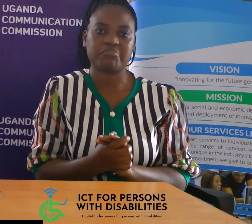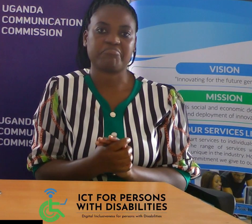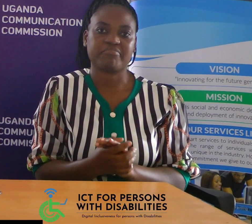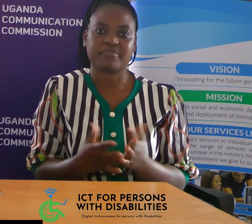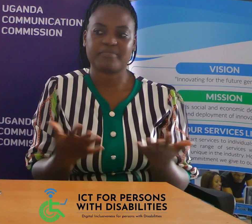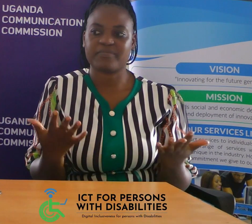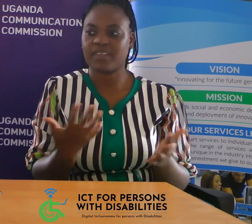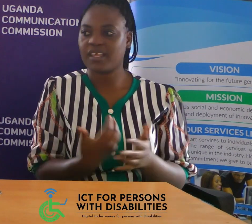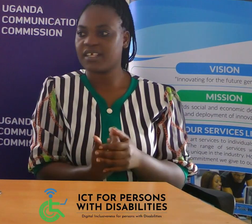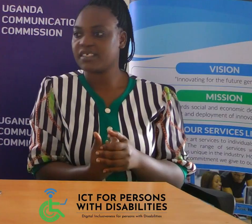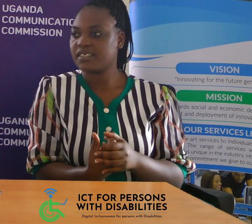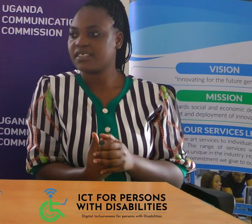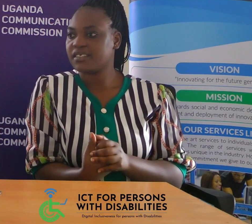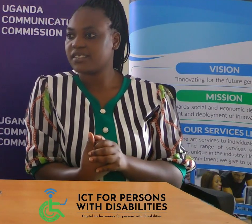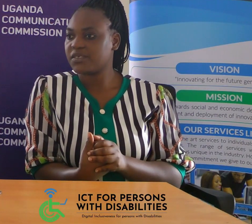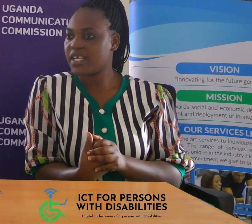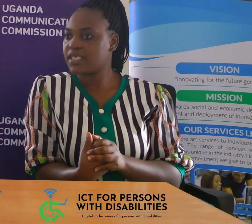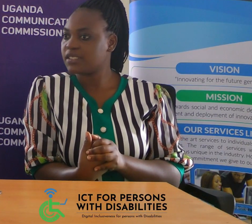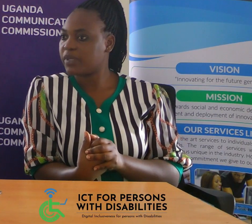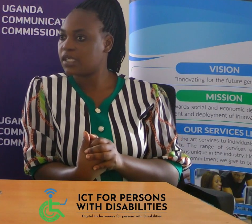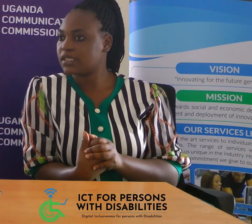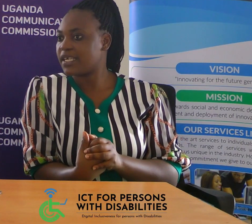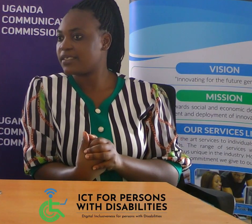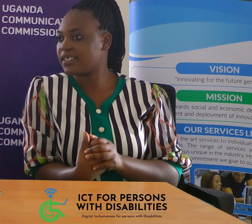My name